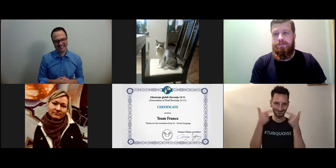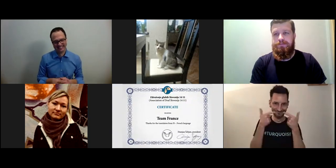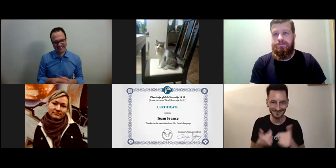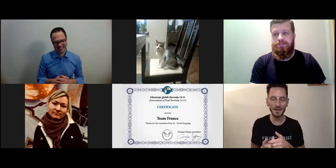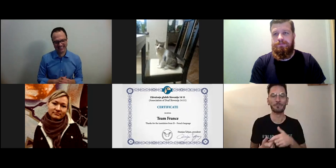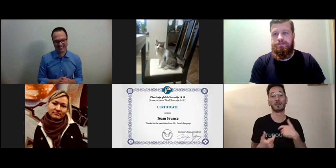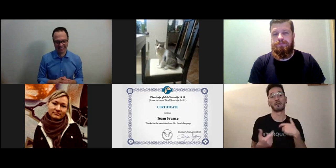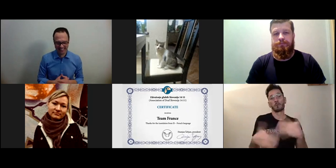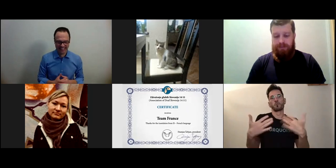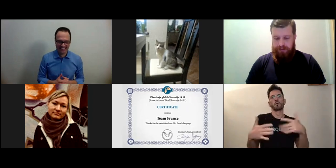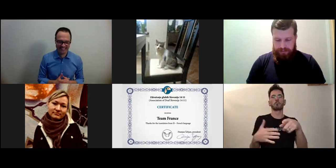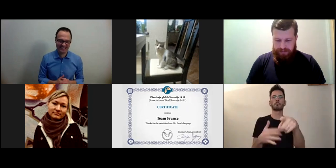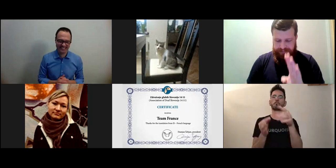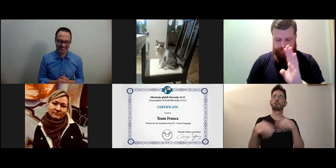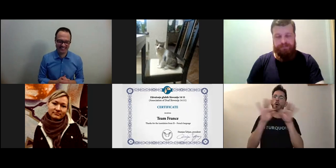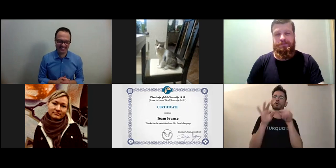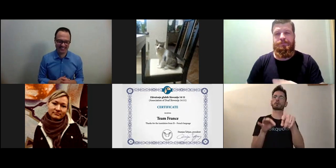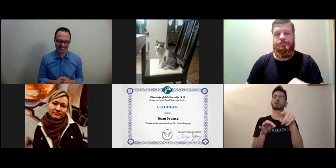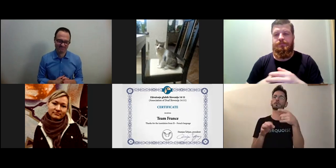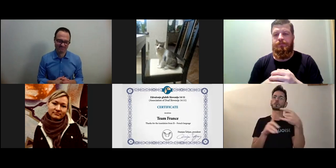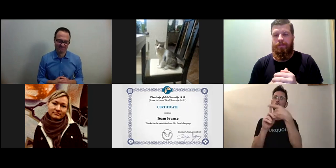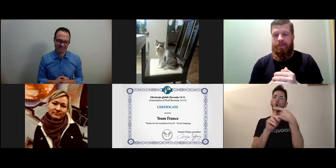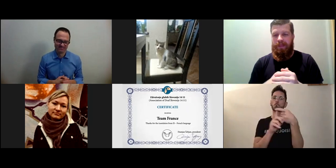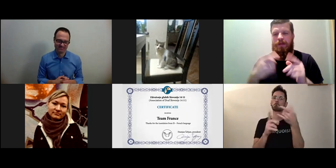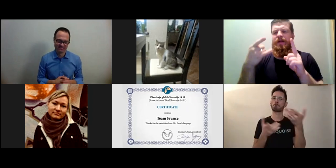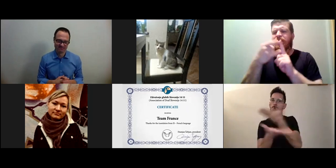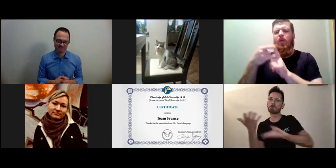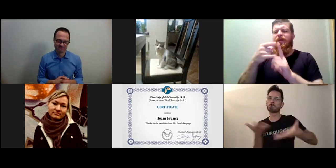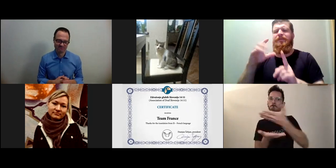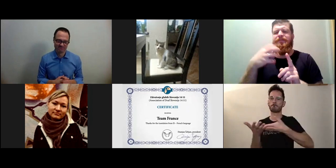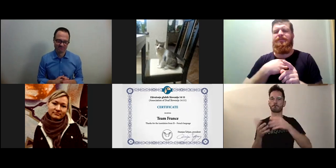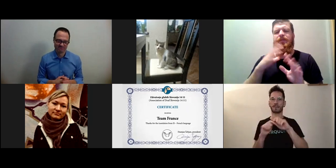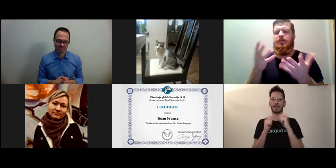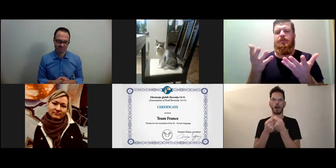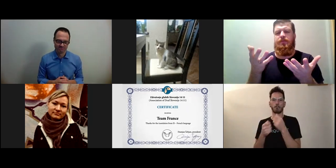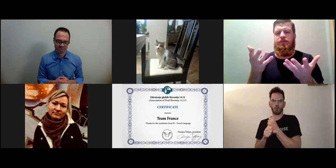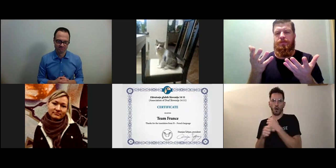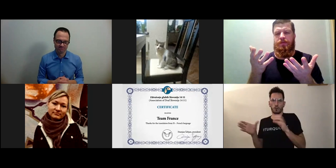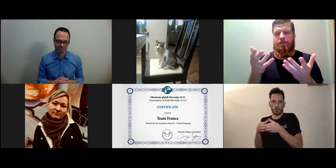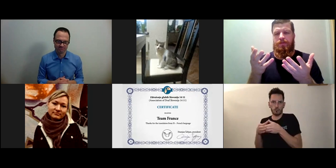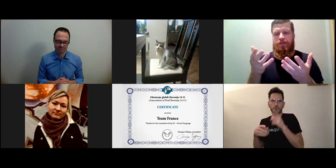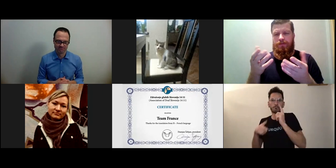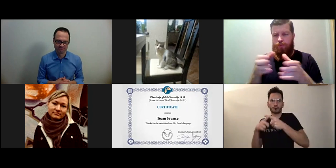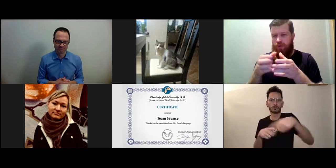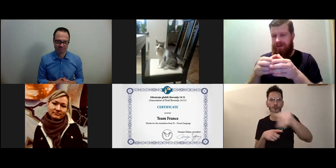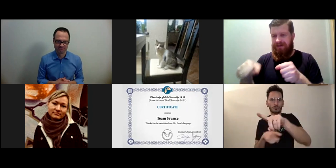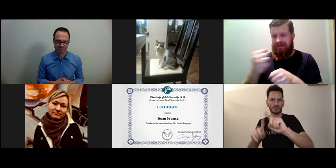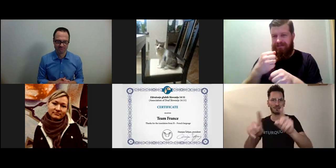And Dami, unfortunately, we couldn't meet in person this year, but I'm so grateful for